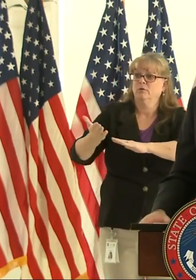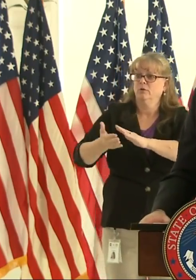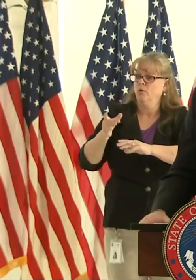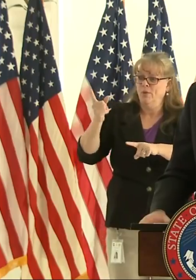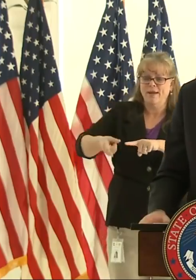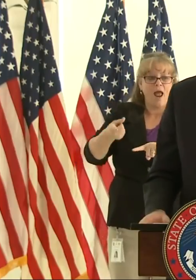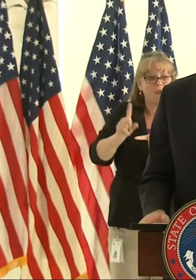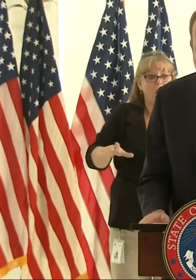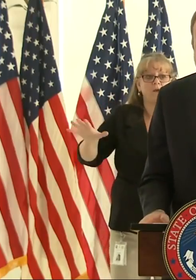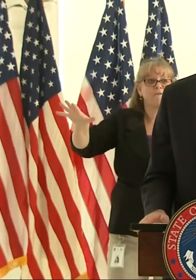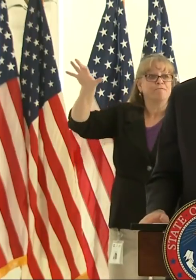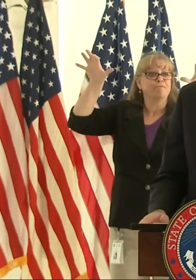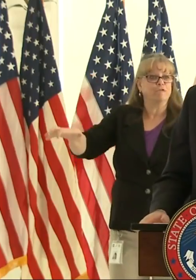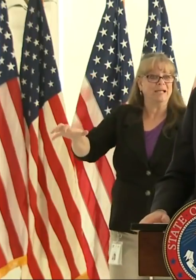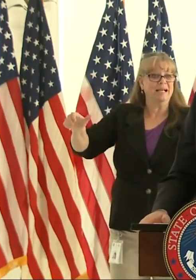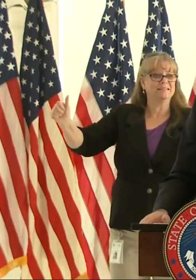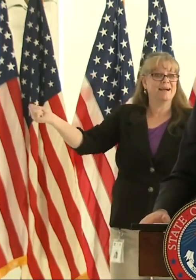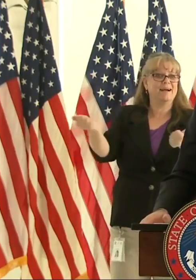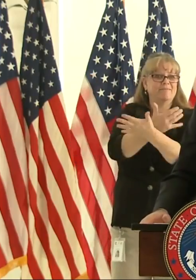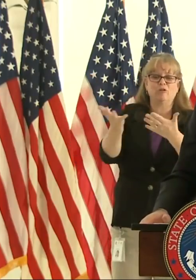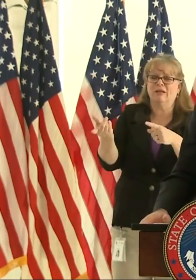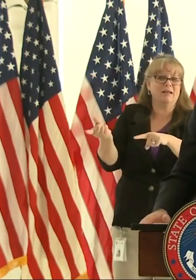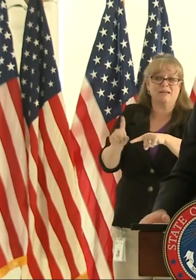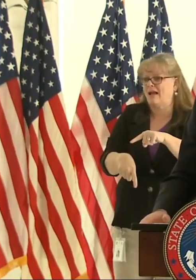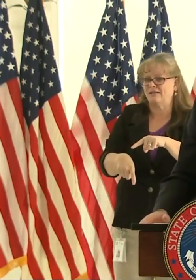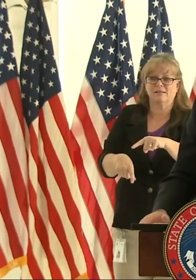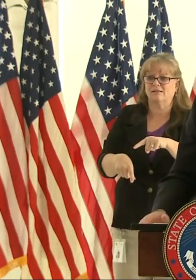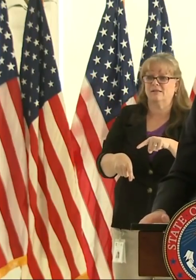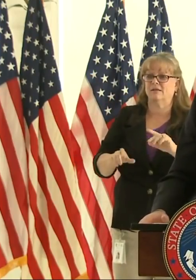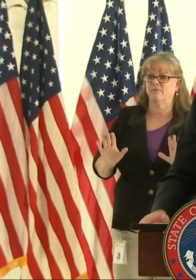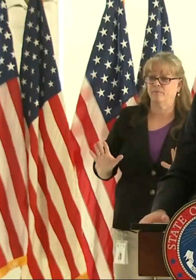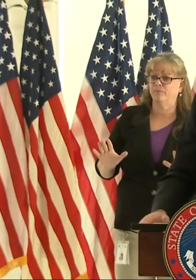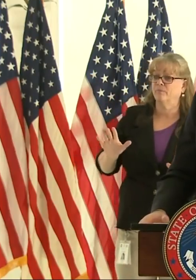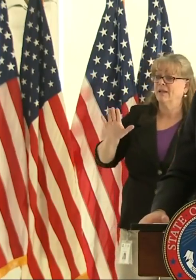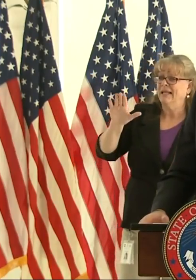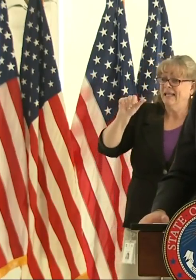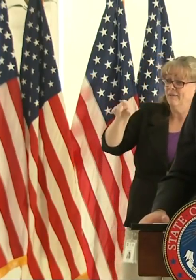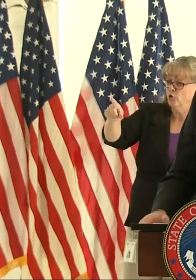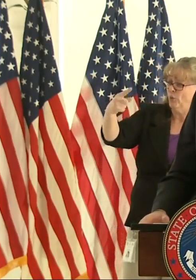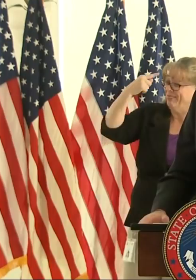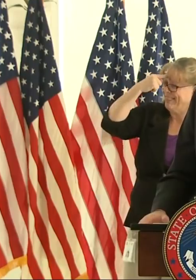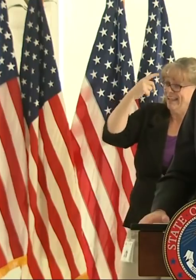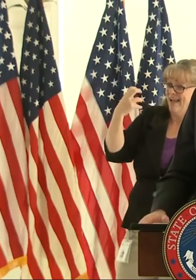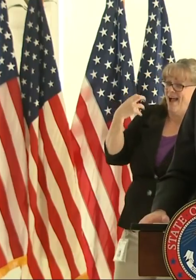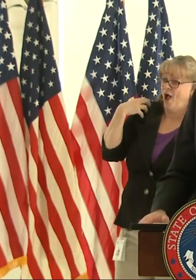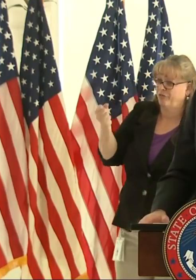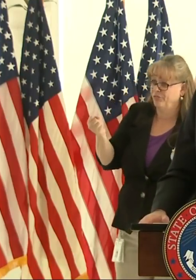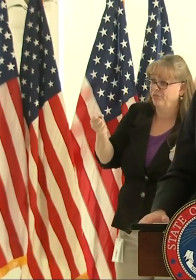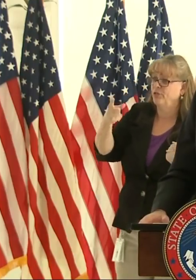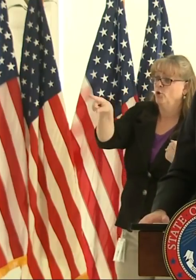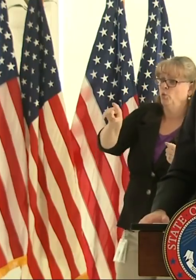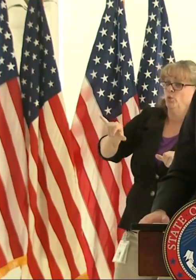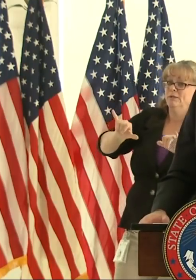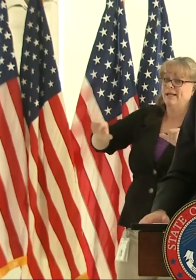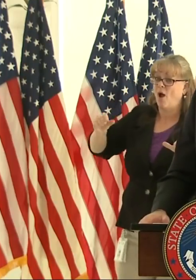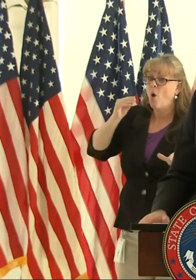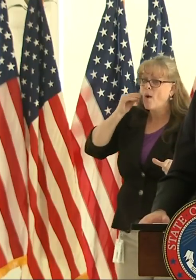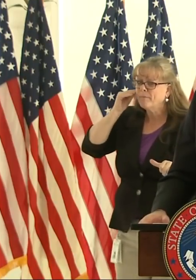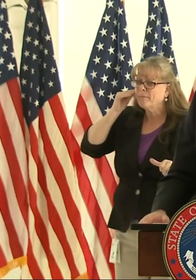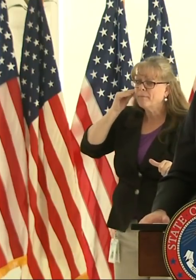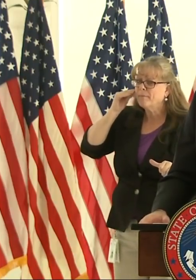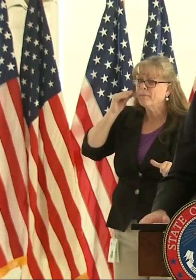at it from the public health perspective, you say, great, everybody can stay at home till September, October, and the virus will be stamped out in Colorado. Well, that's not feasible